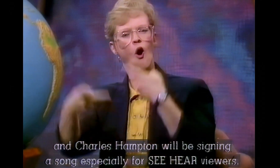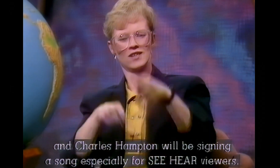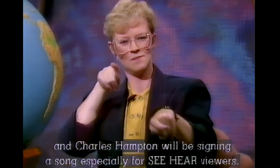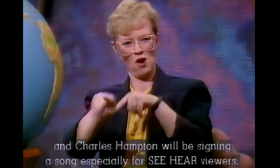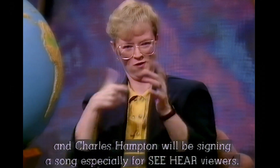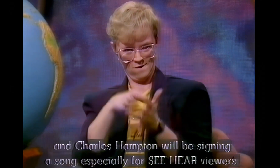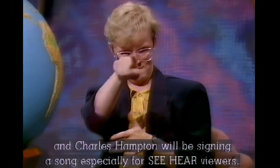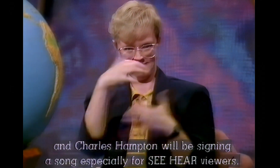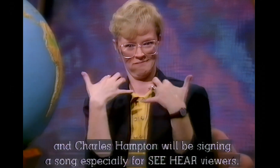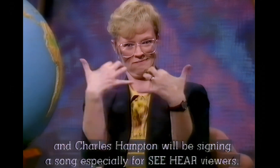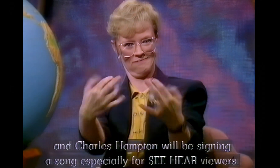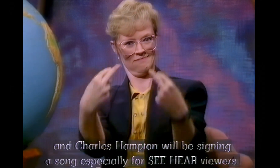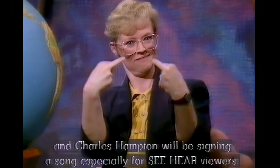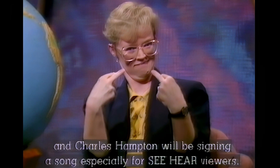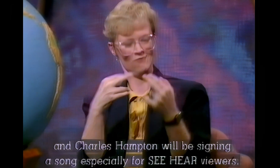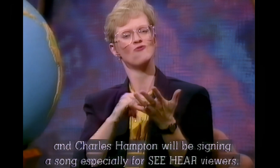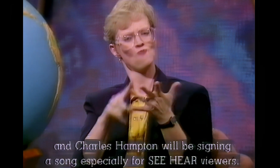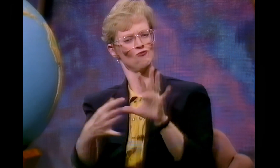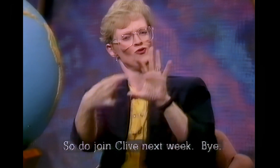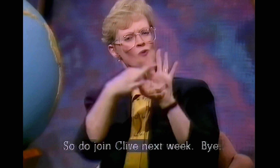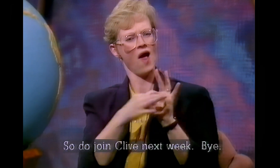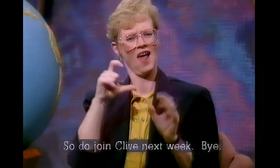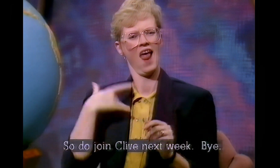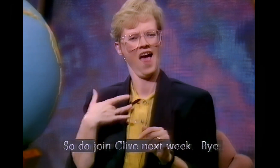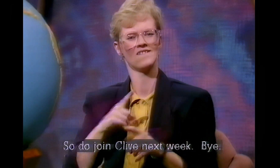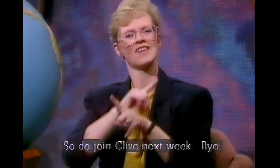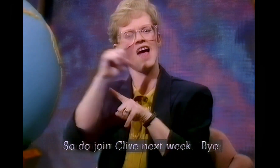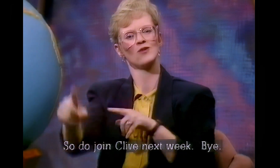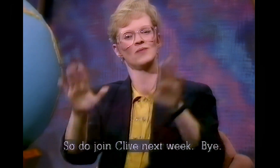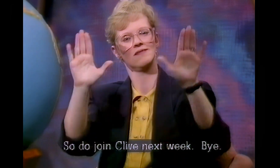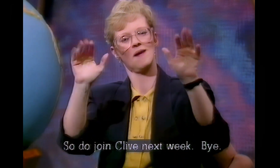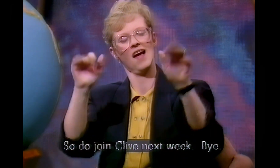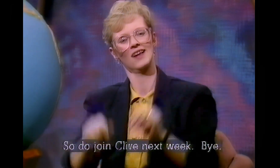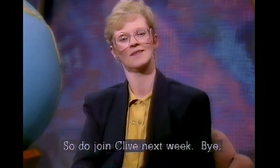especially for See Hear viewers. So do join Clive next week. Bye-bye.